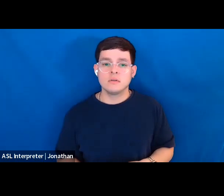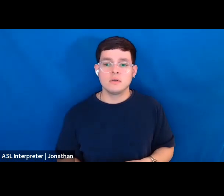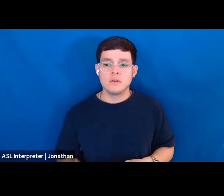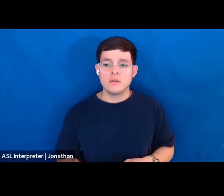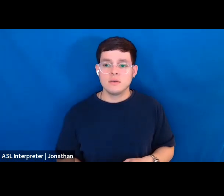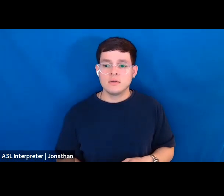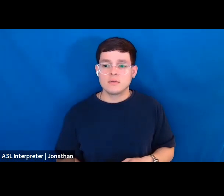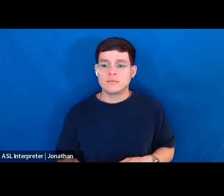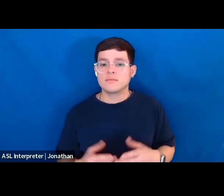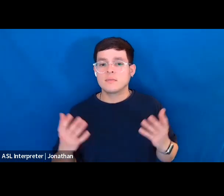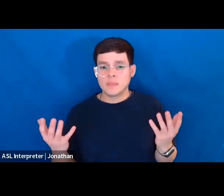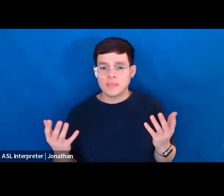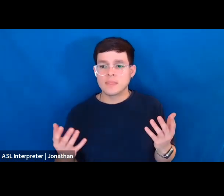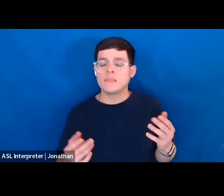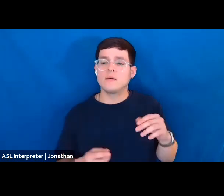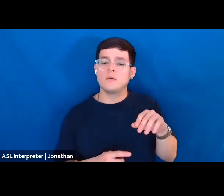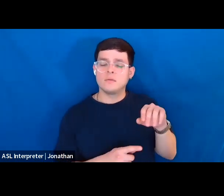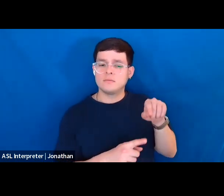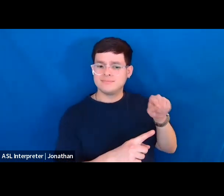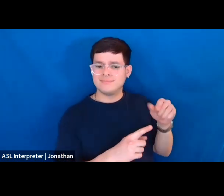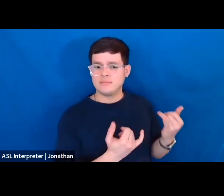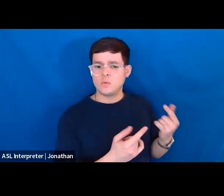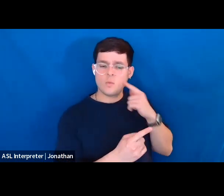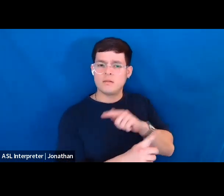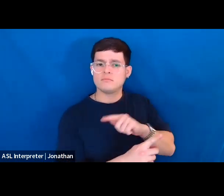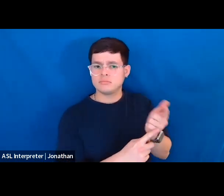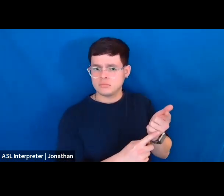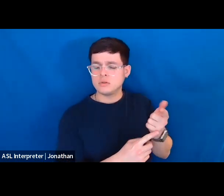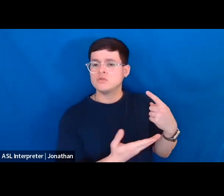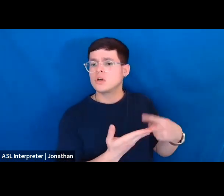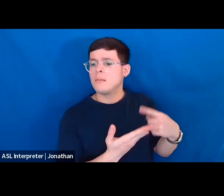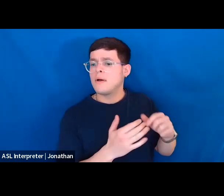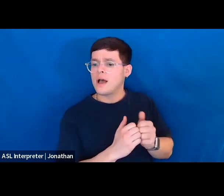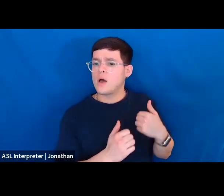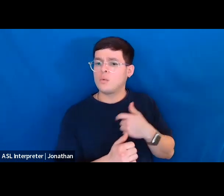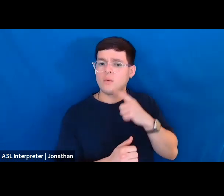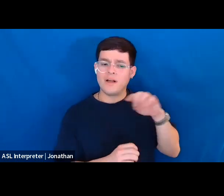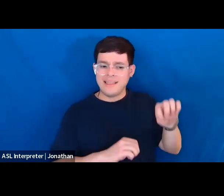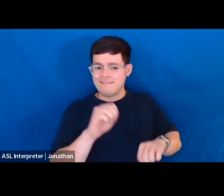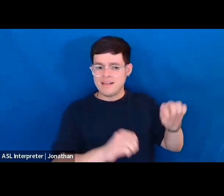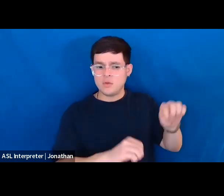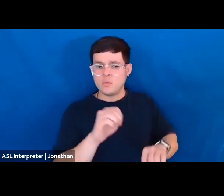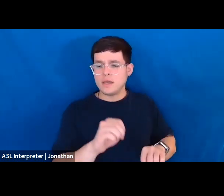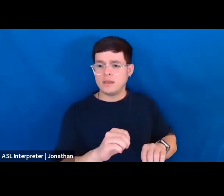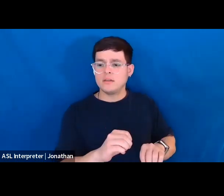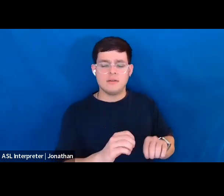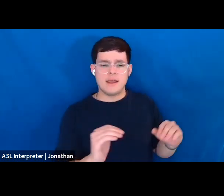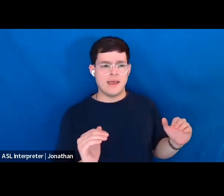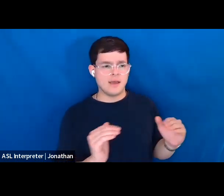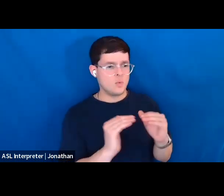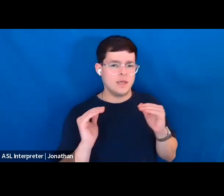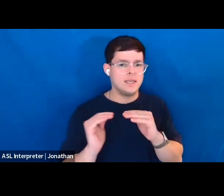So Stephen will come back and talk about how we're going to evaluate equity, the work that you're doing and we're